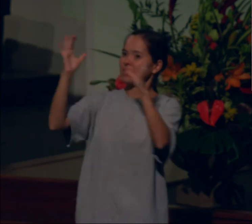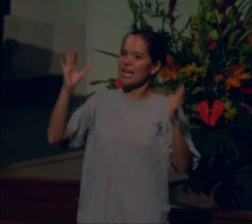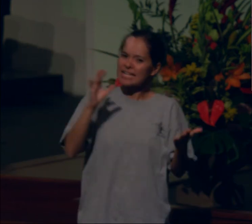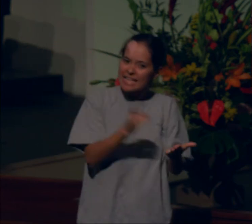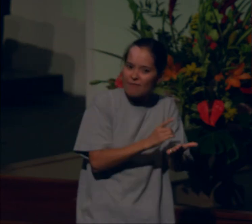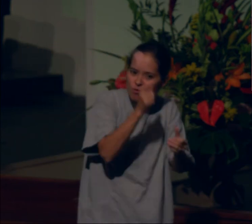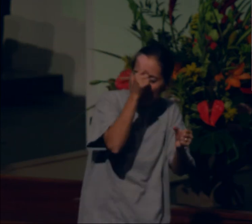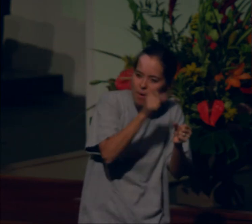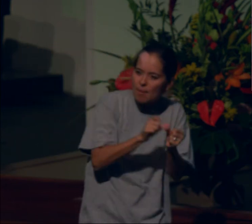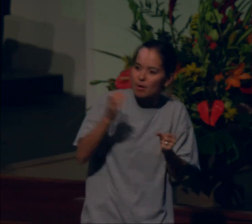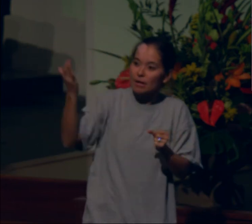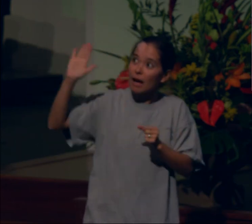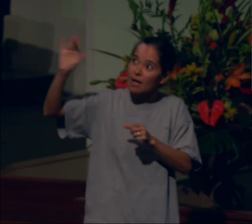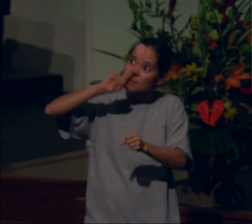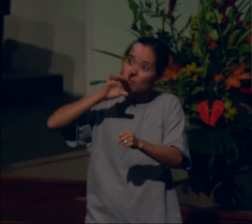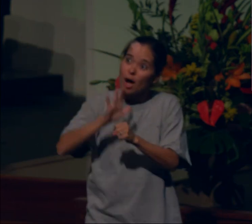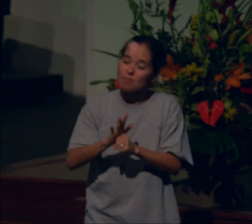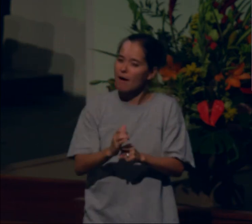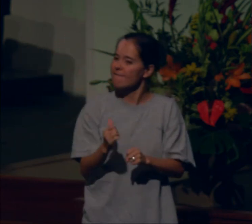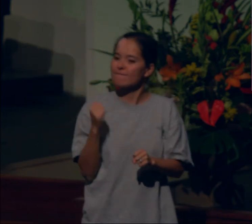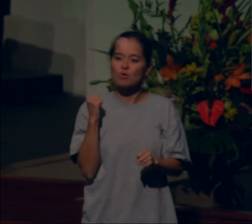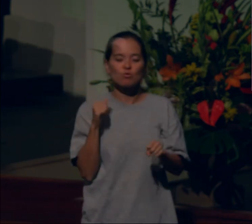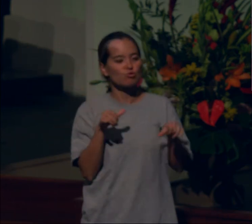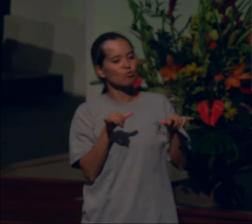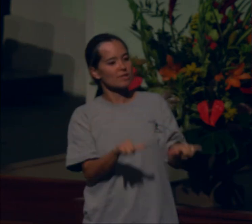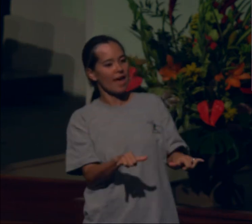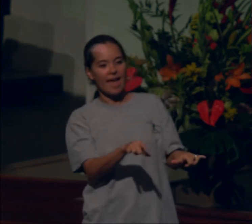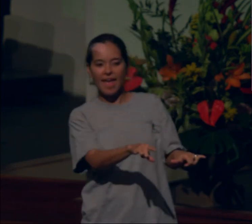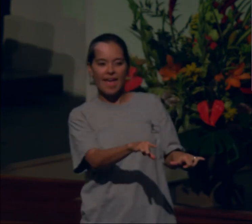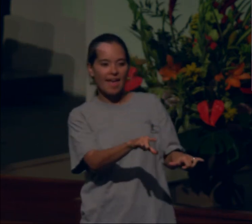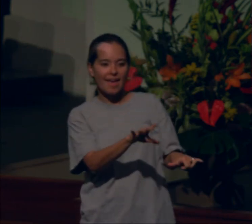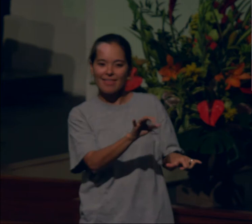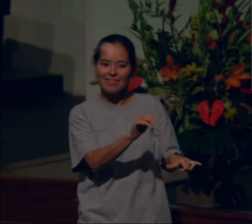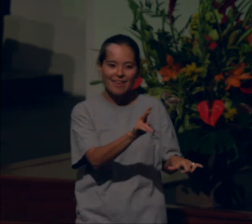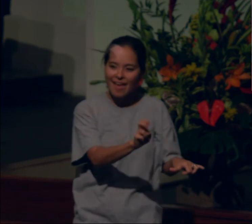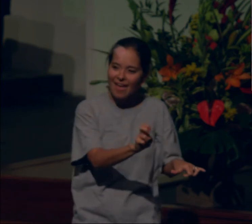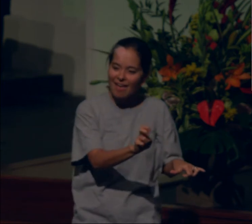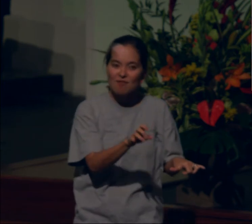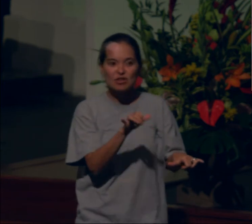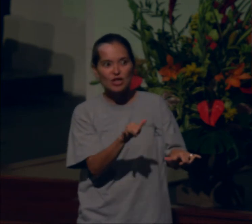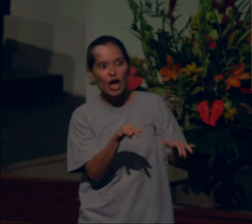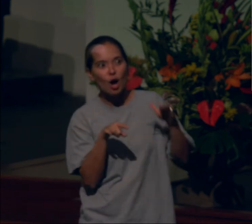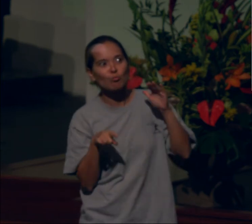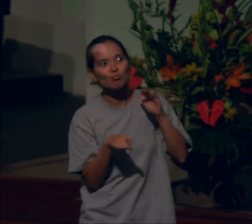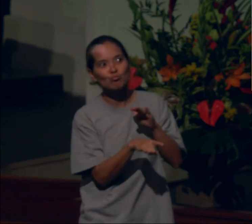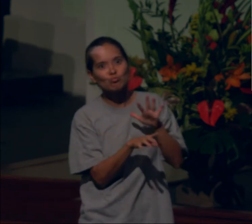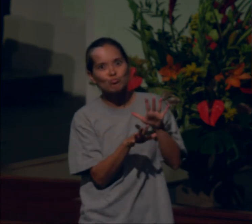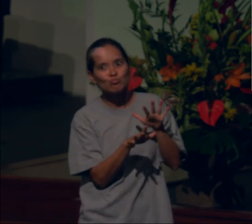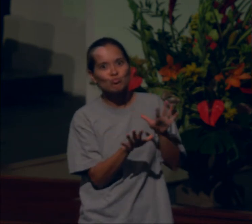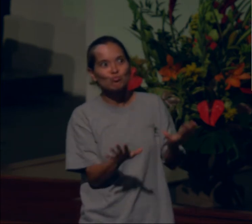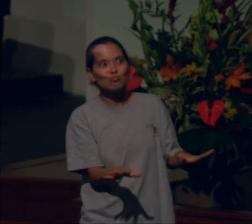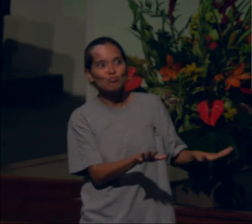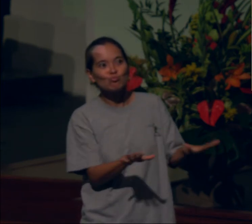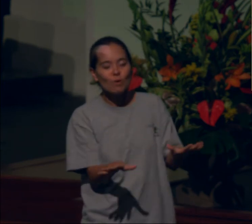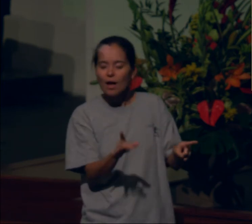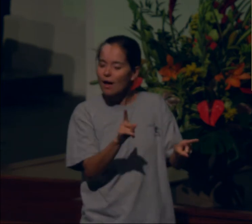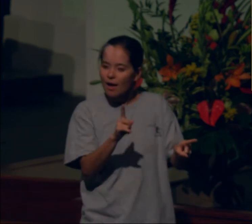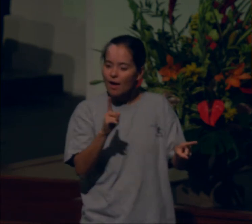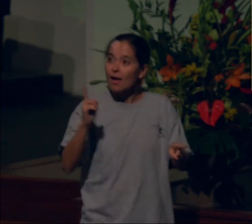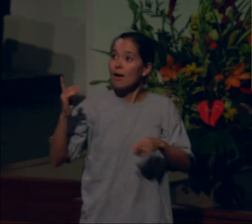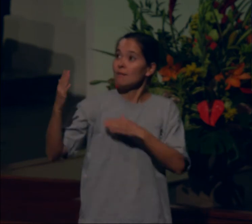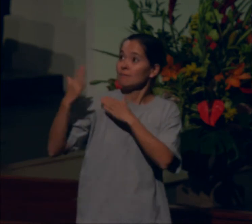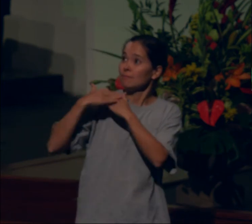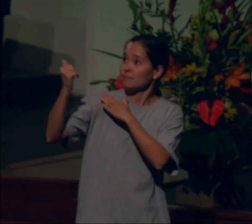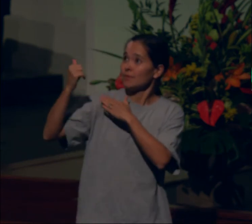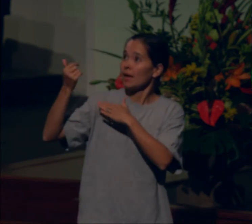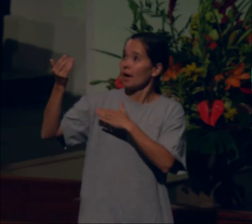spoken over him, he refused to settle at that halfway place between when he was called, when he got a word, and